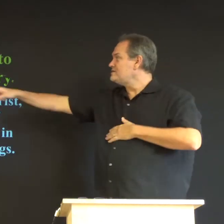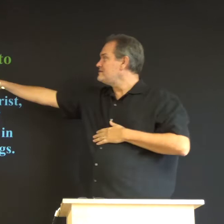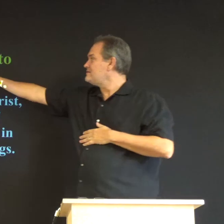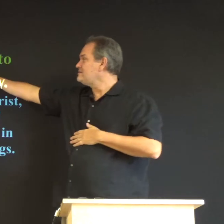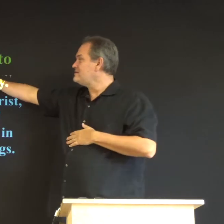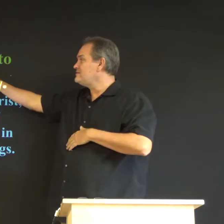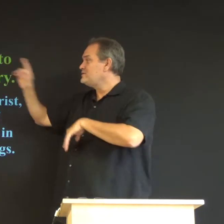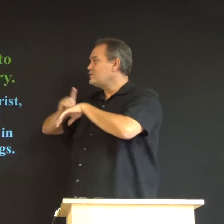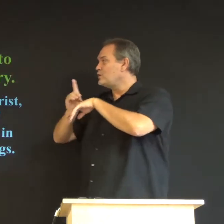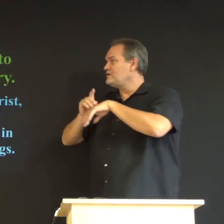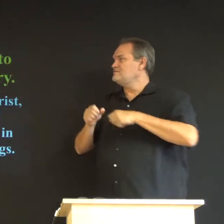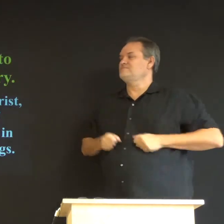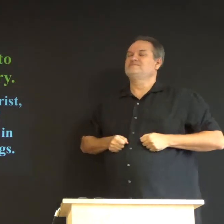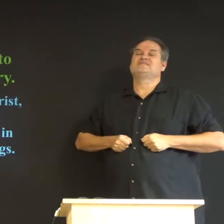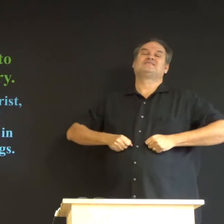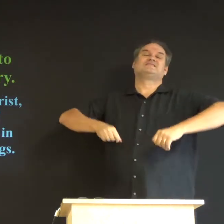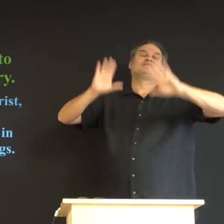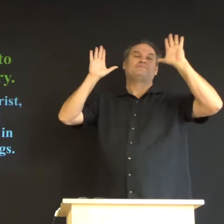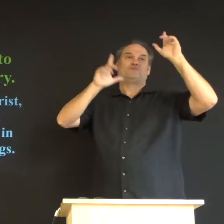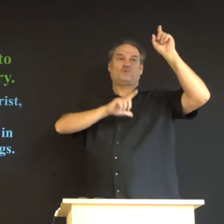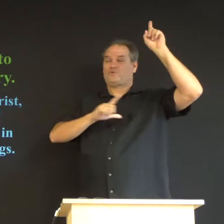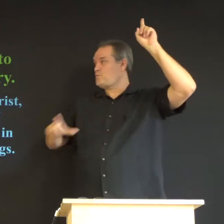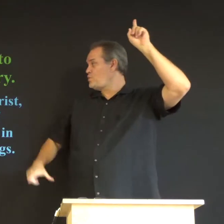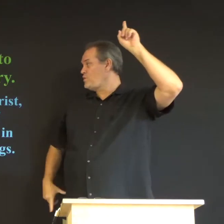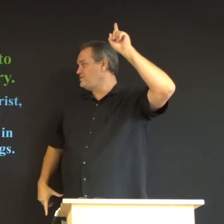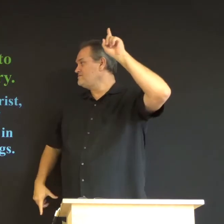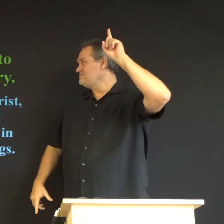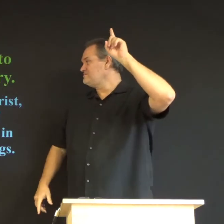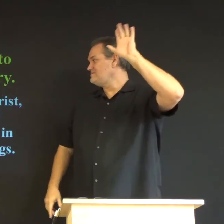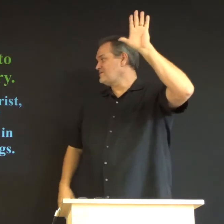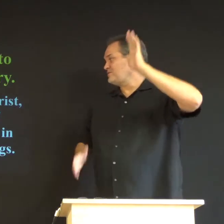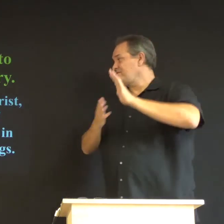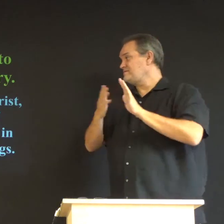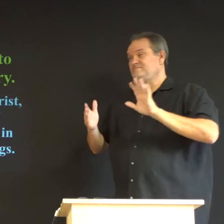Every person's duties is submit to the Lord of glory.